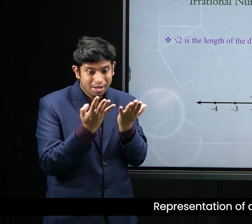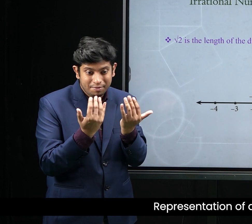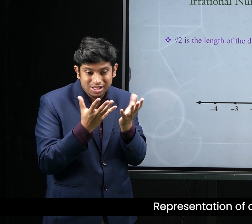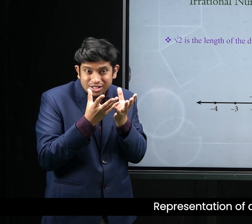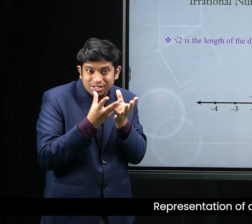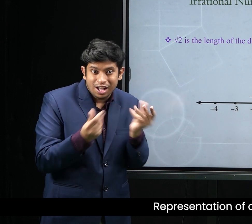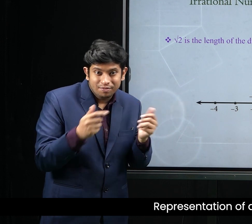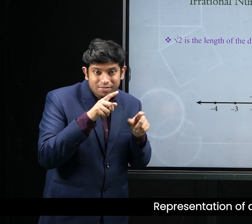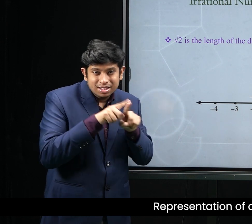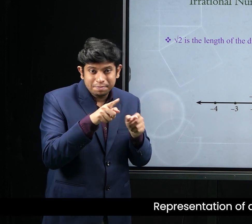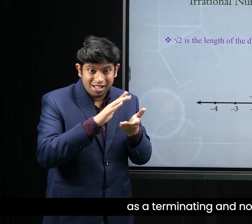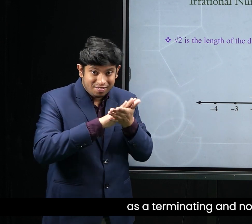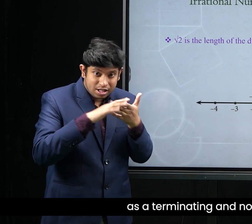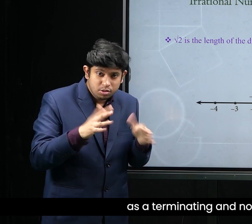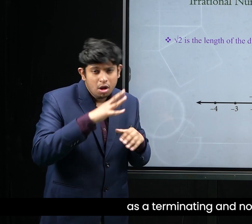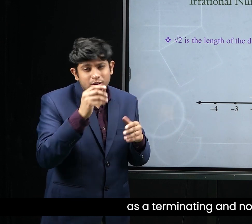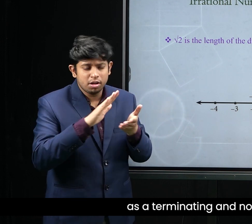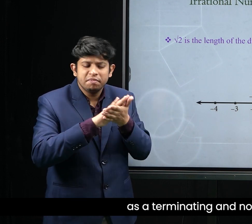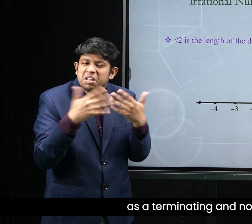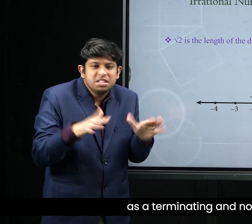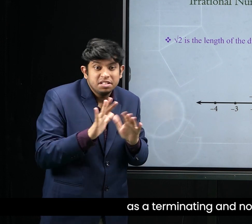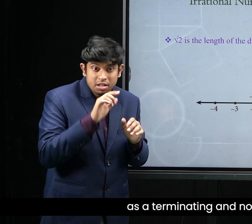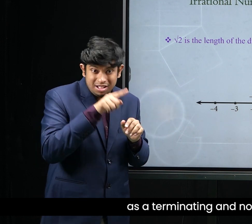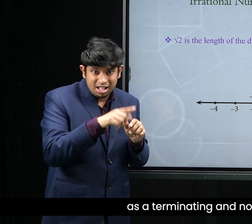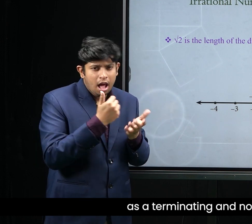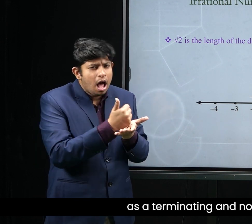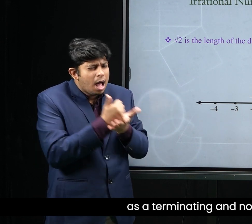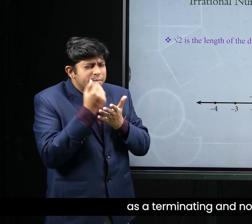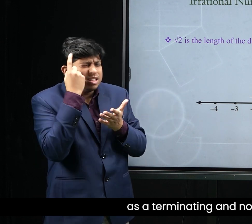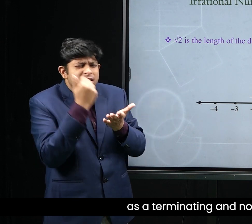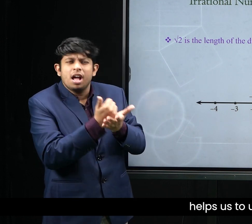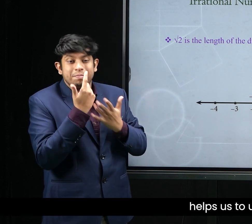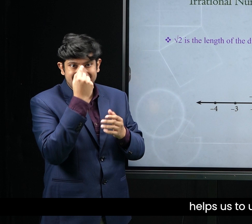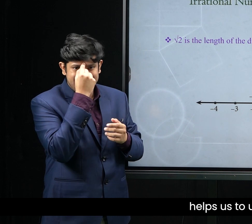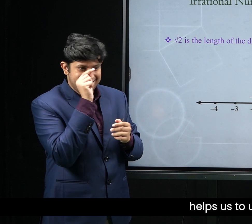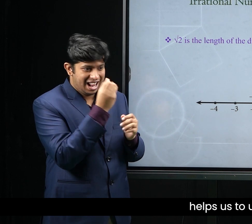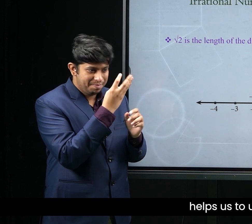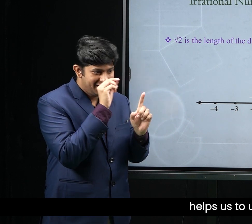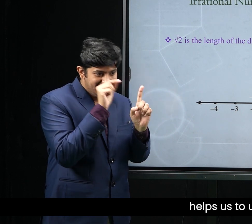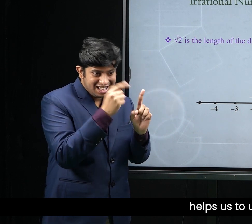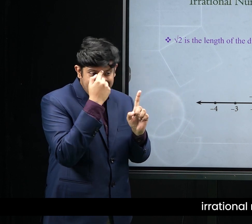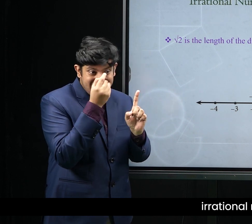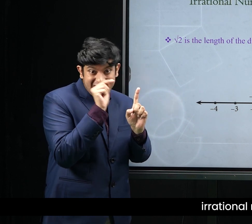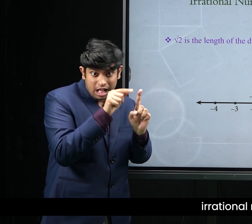Representation of a rational number as a terminating and non-terminating decimal helps us to understand irrational